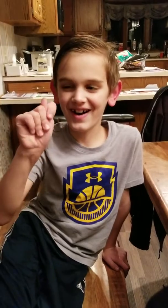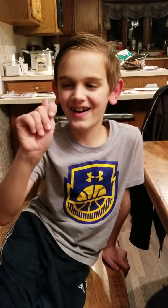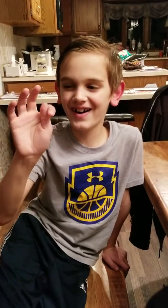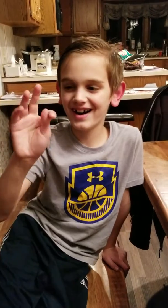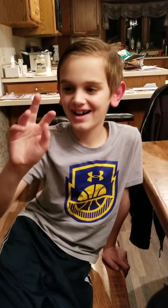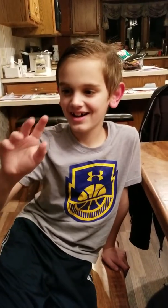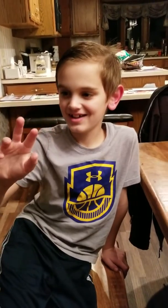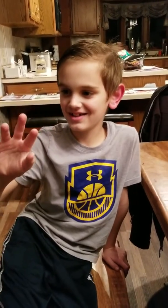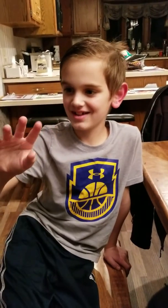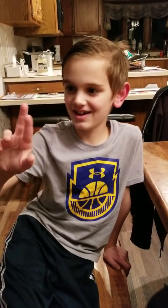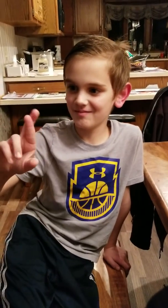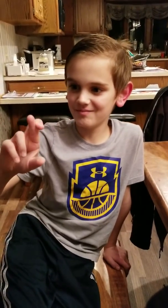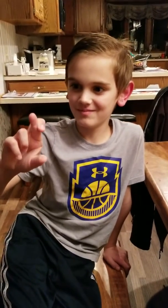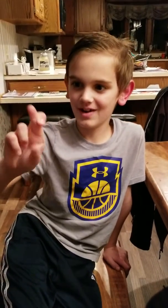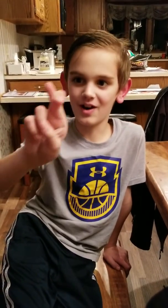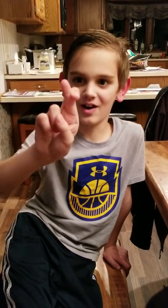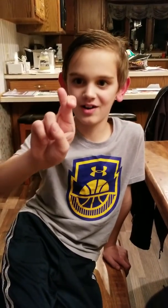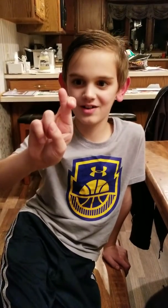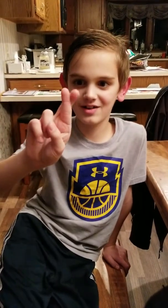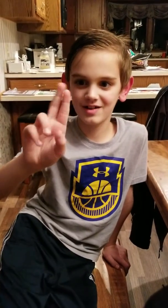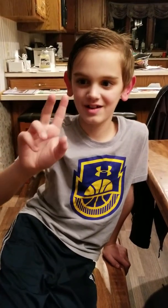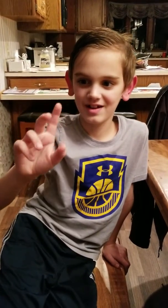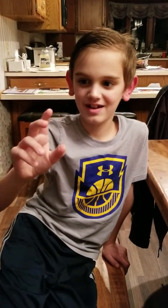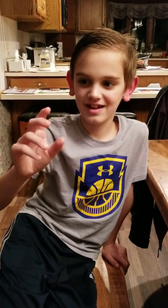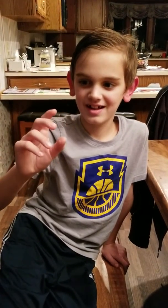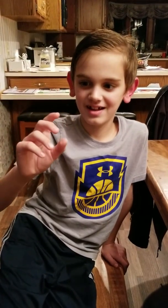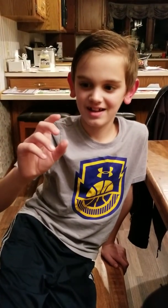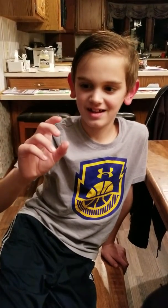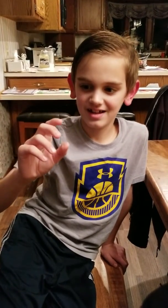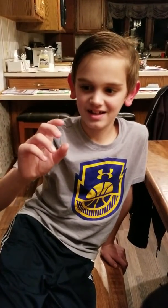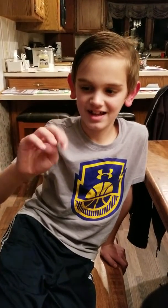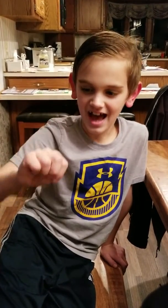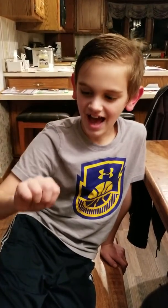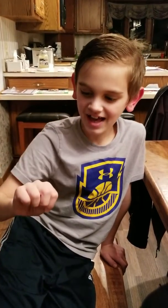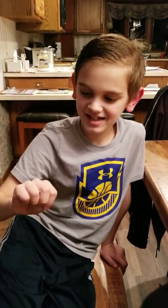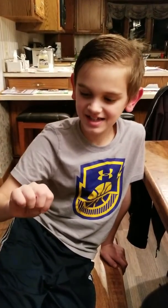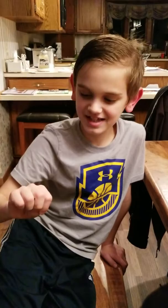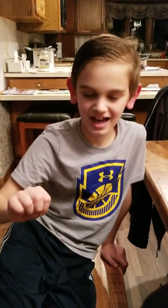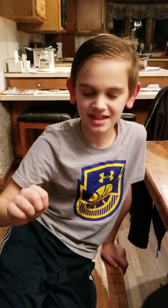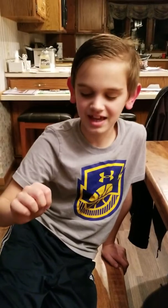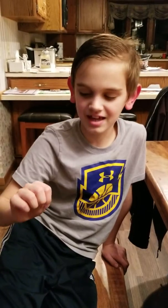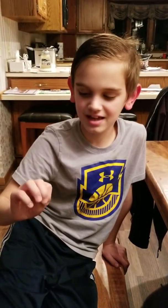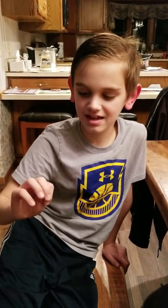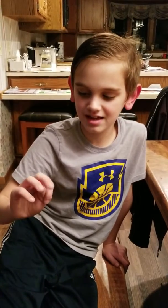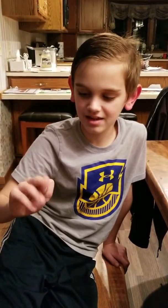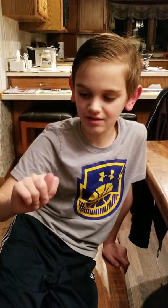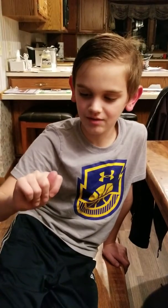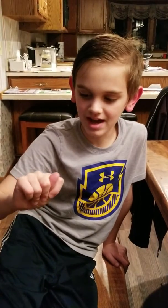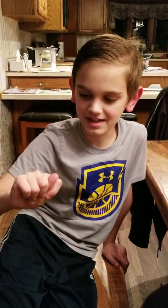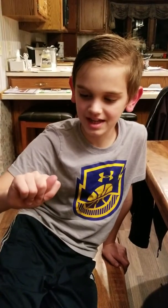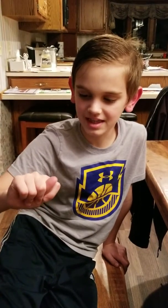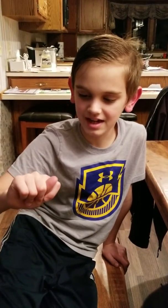by this slide. Um, R-S, I think. No, S I think